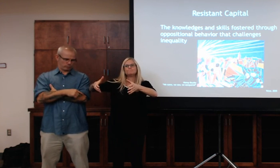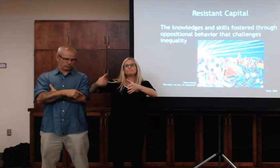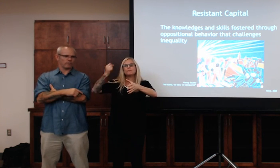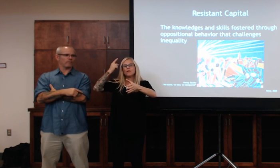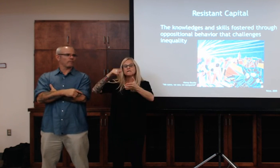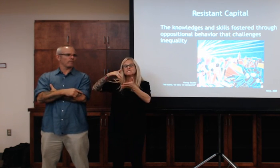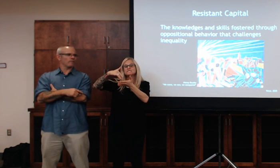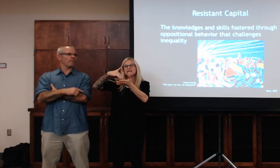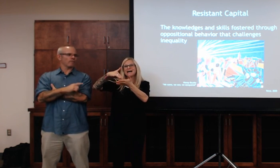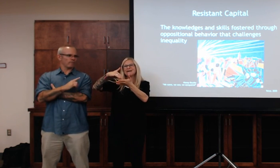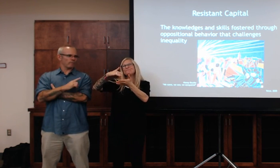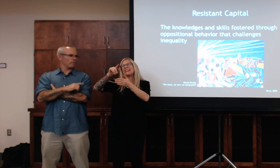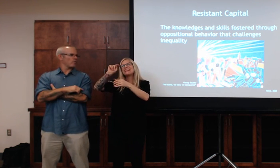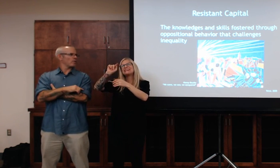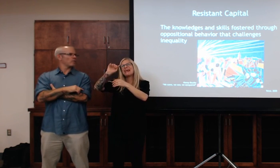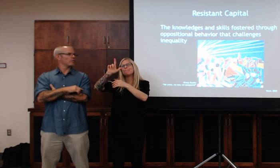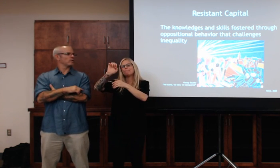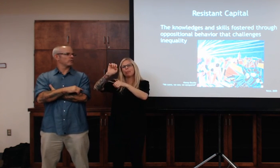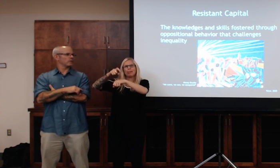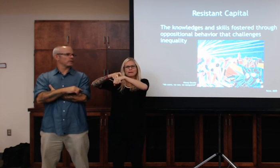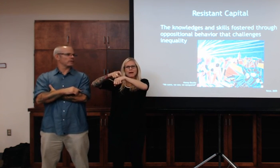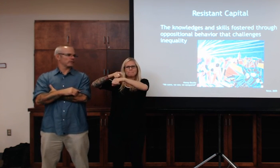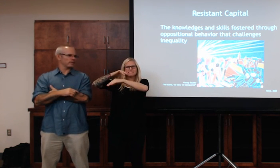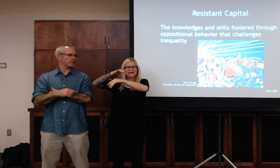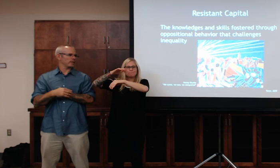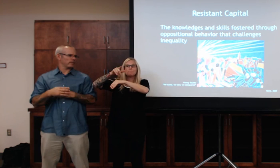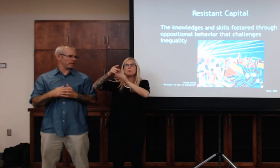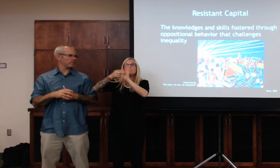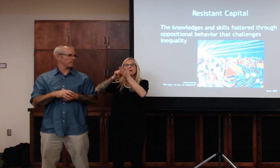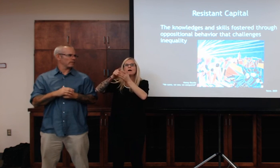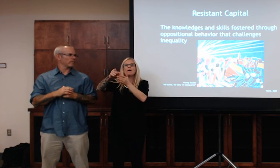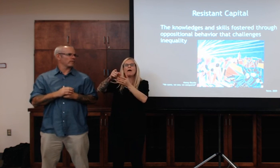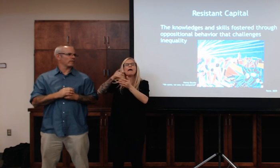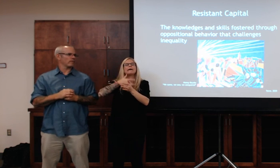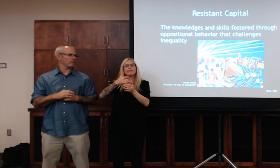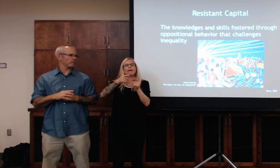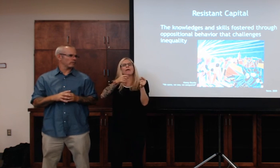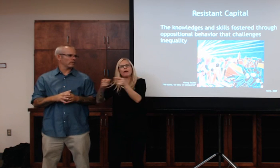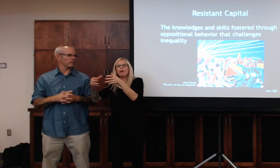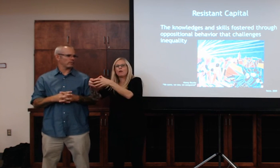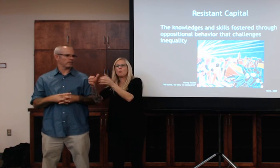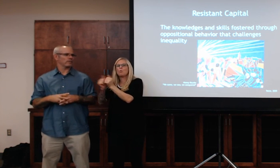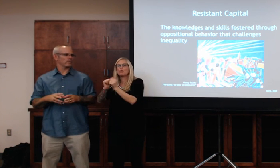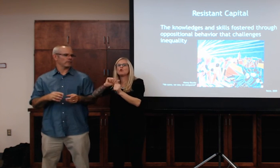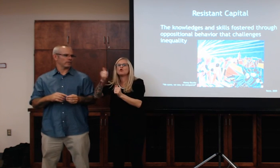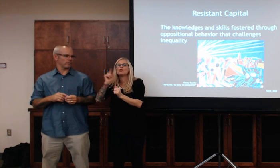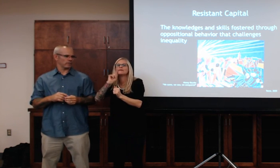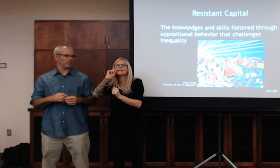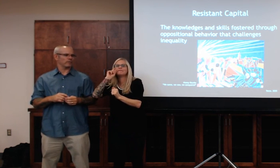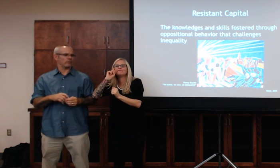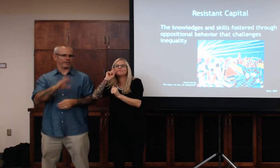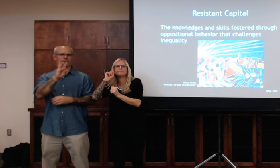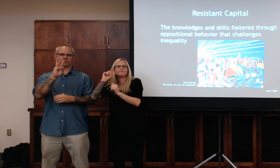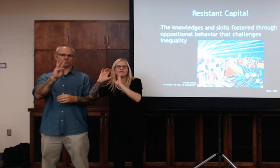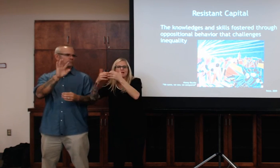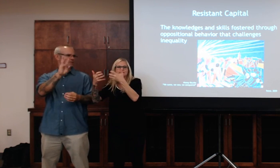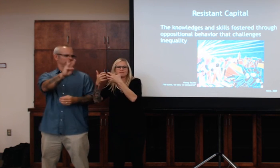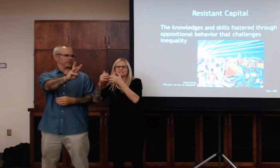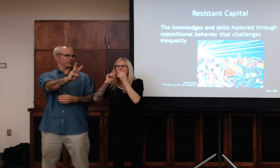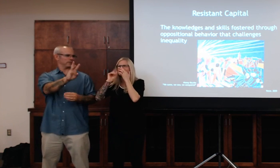There's some study groups, I guess like a study table time. So they kind of get together with some other deaf students. Six. Classmates,